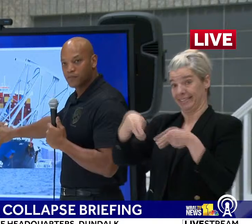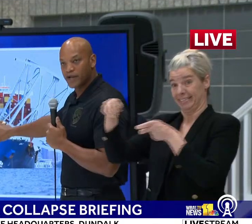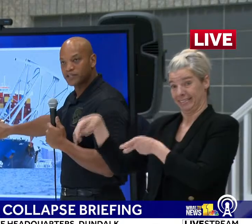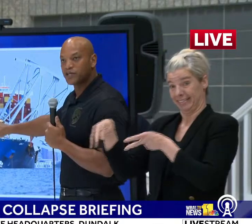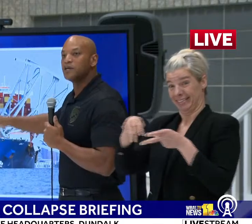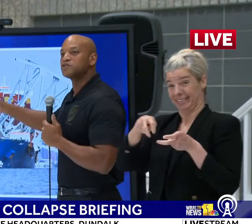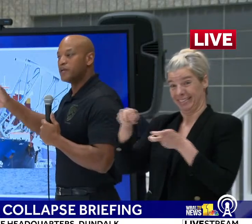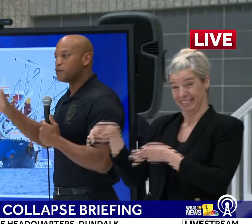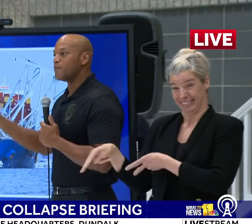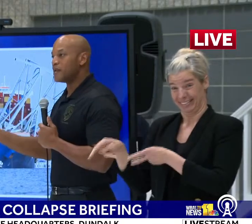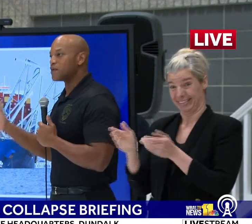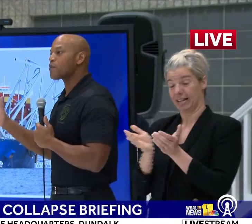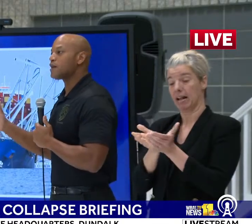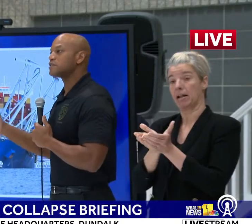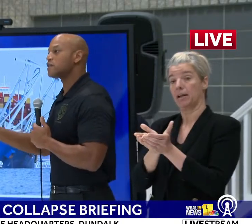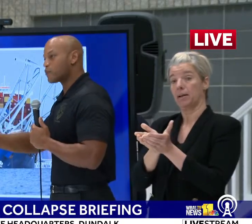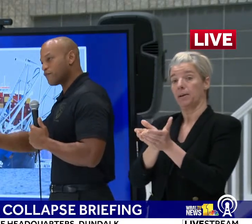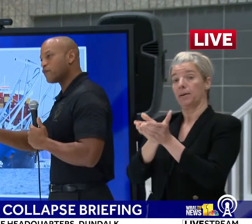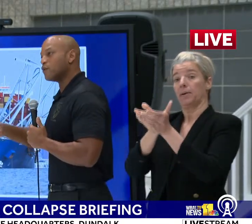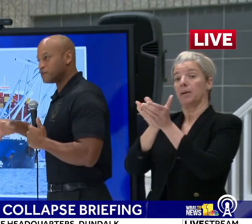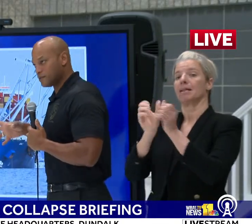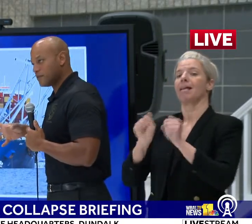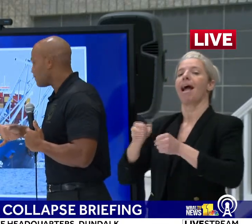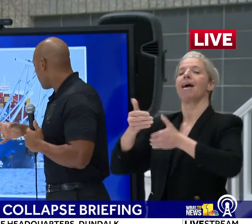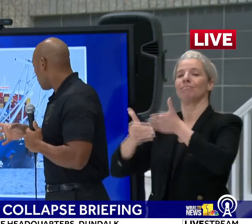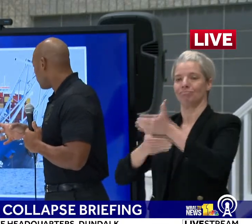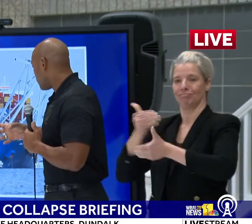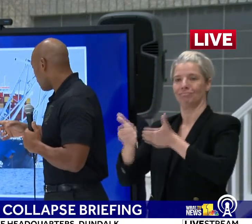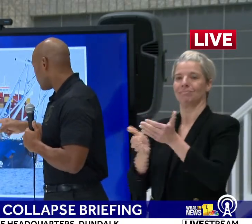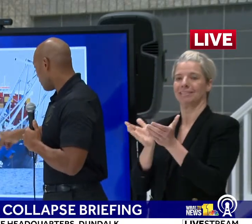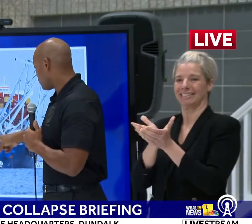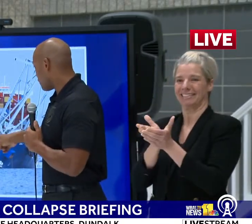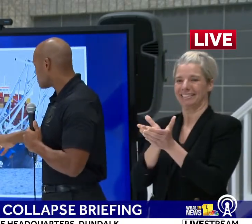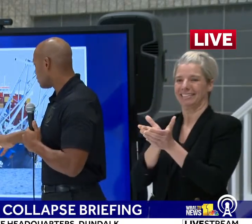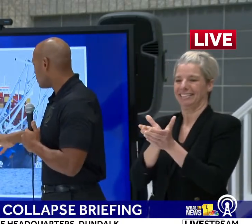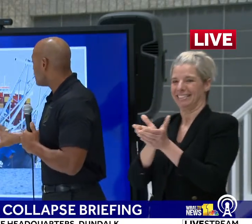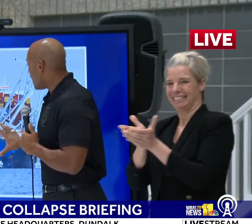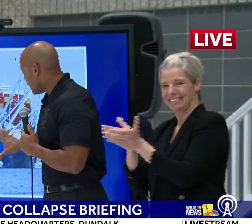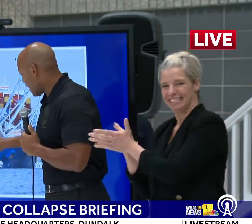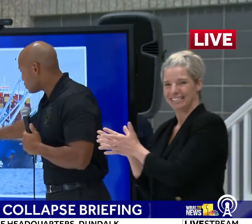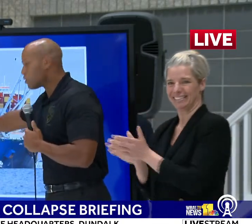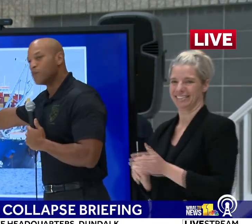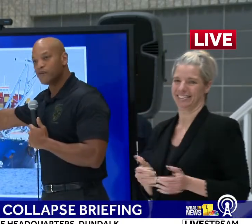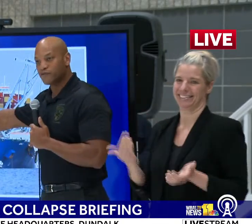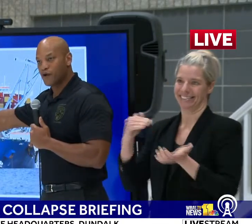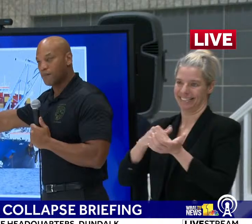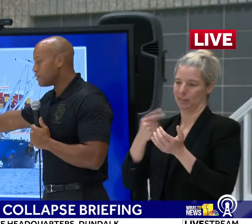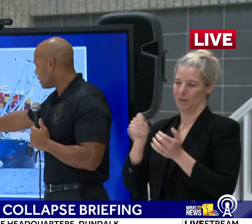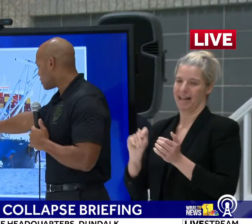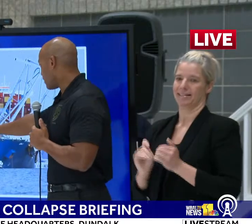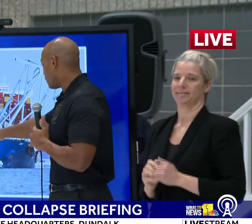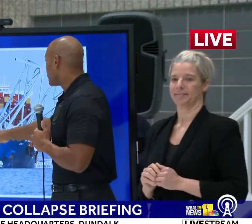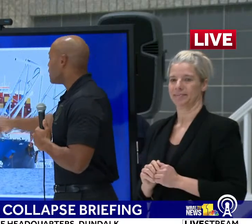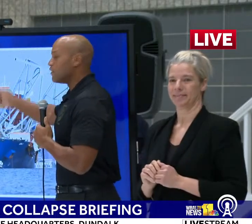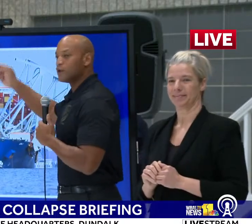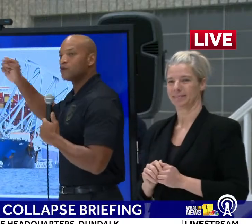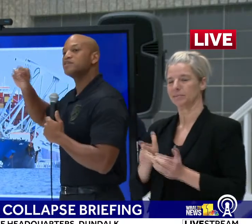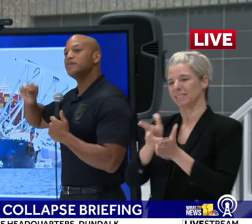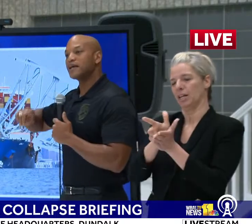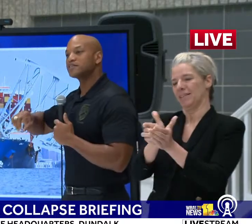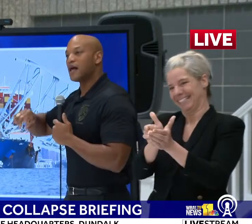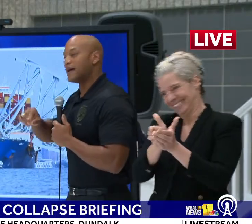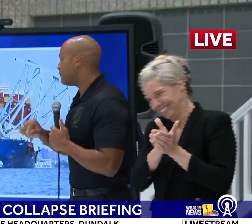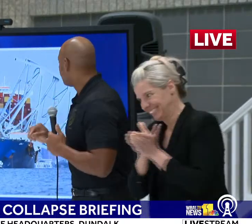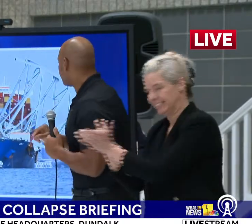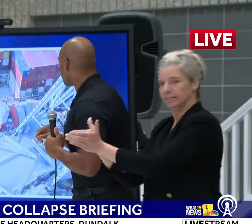truss from the bridge, so then you can begin the process of the refloat of the vessel and actually remove it from the channel.